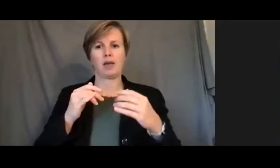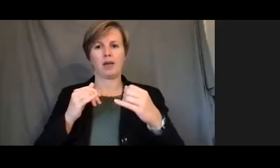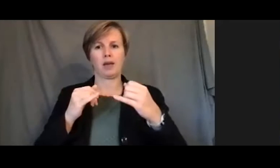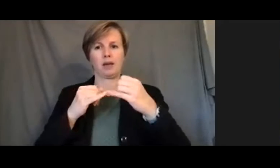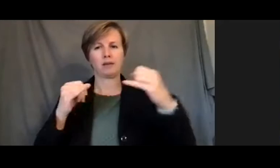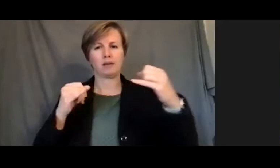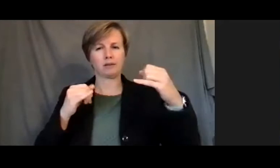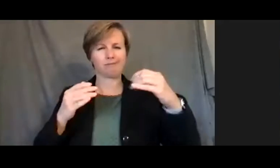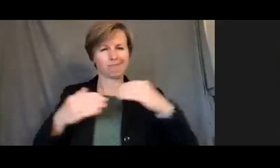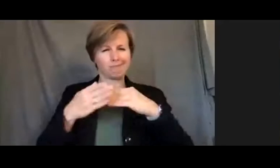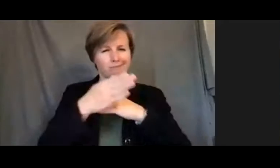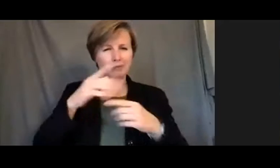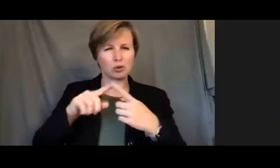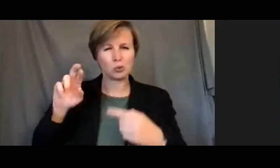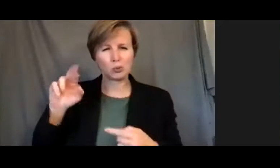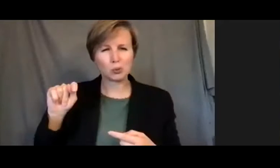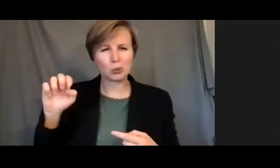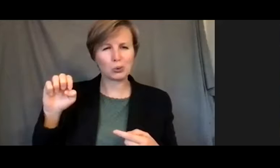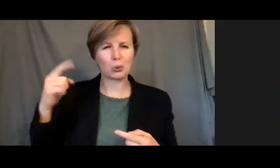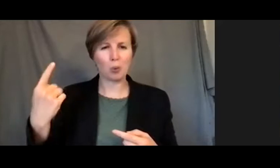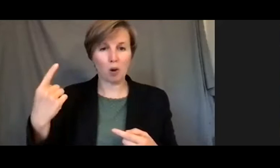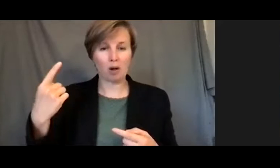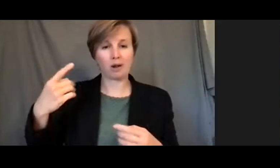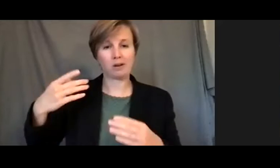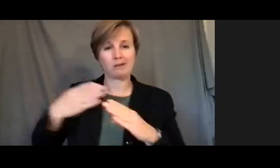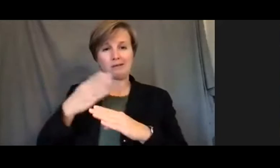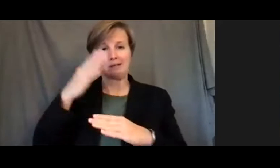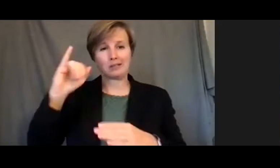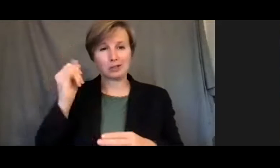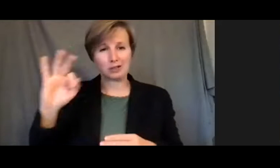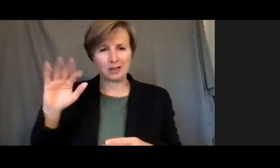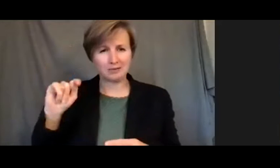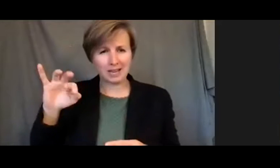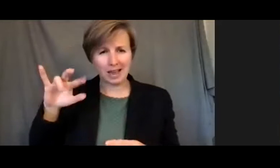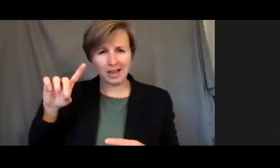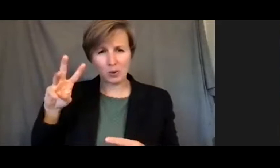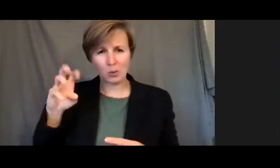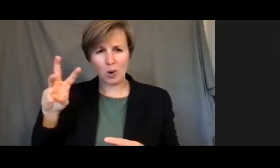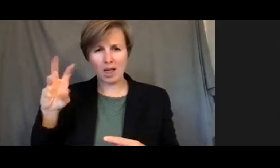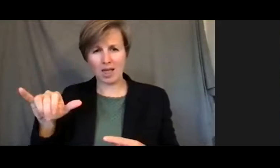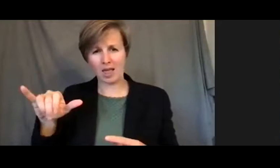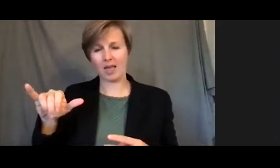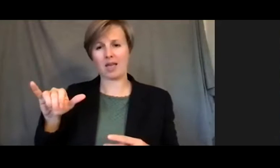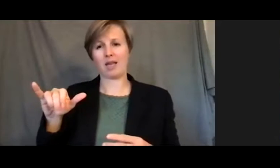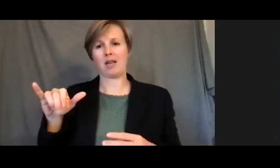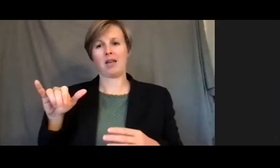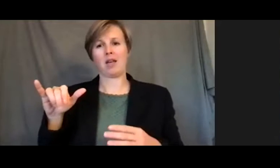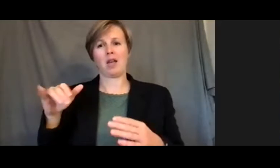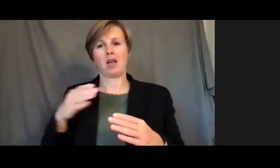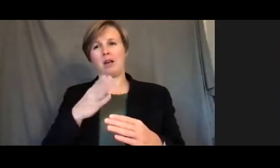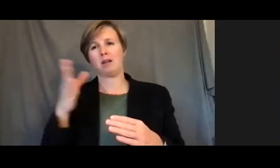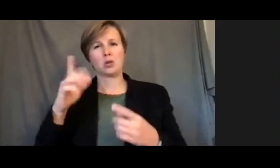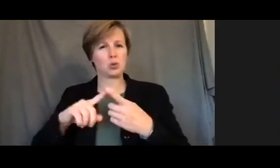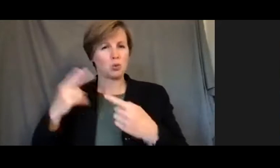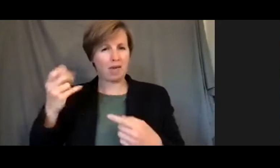Route 1, and then up Jeff Todd Way along the border of Fort Belvoir all the way to